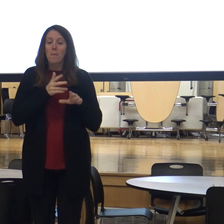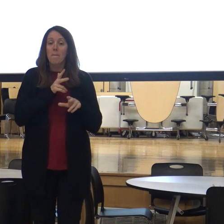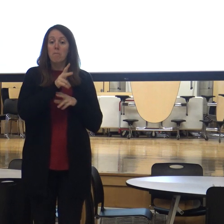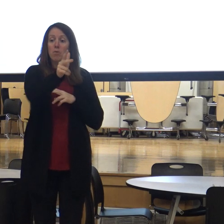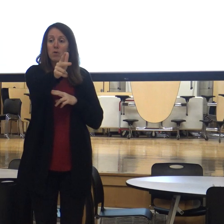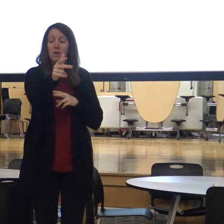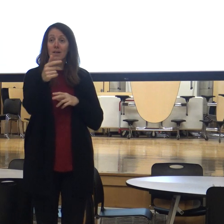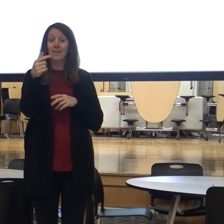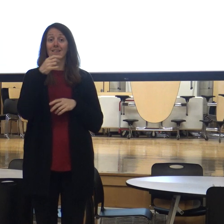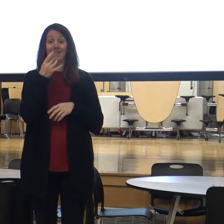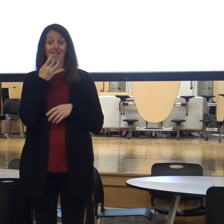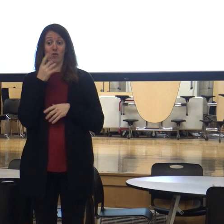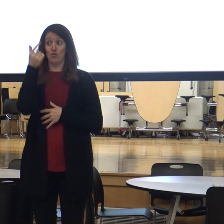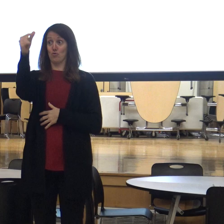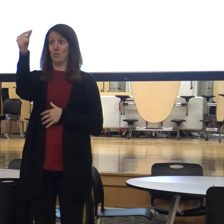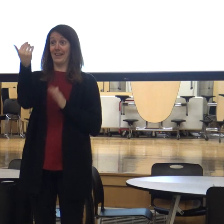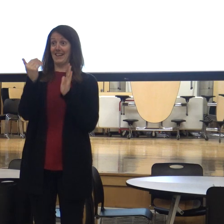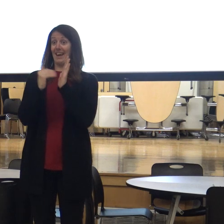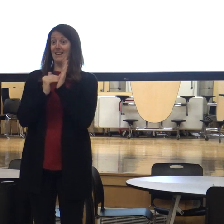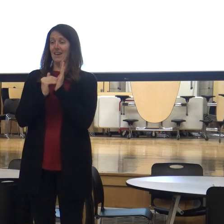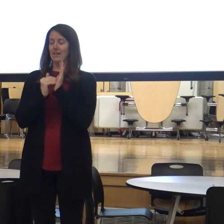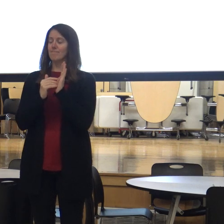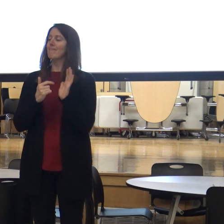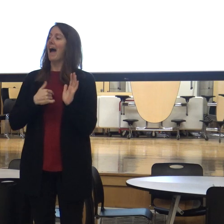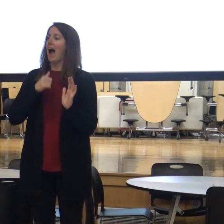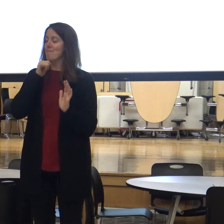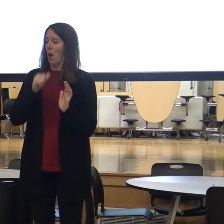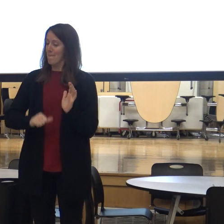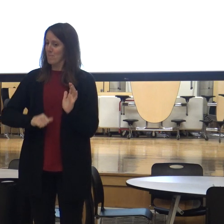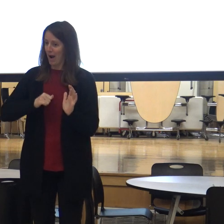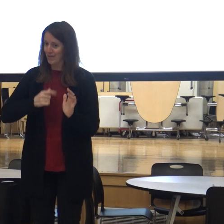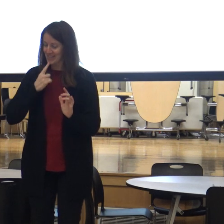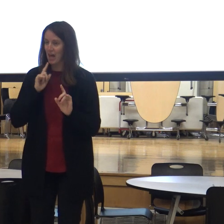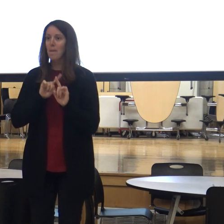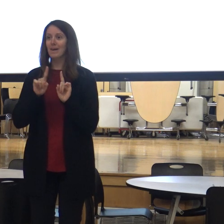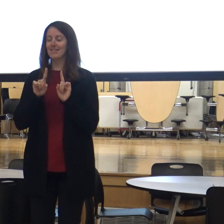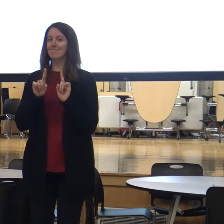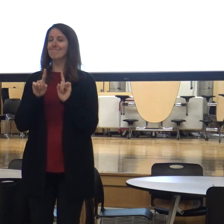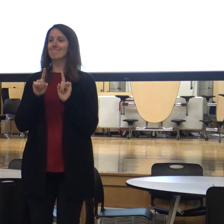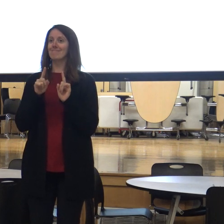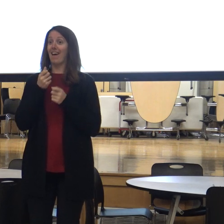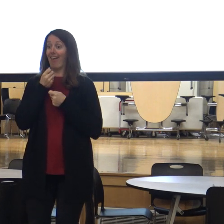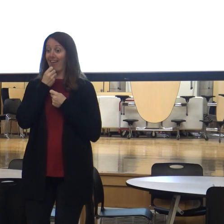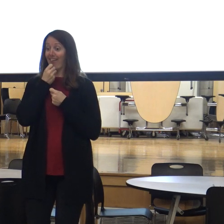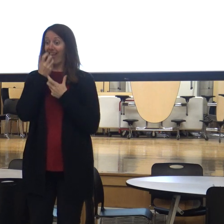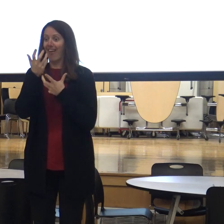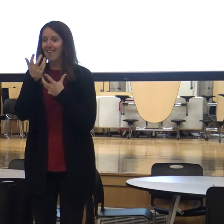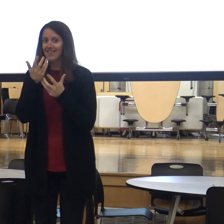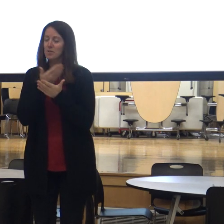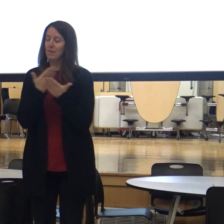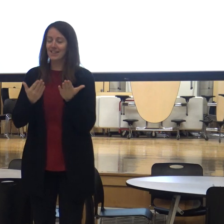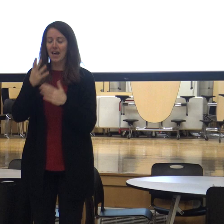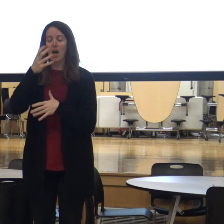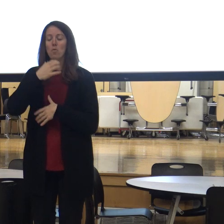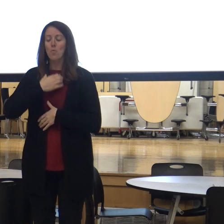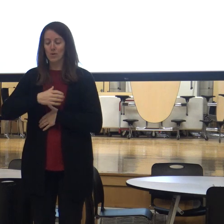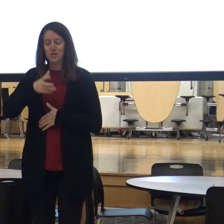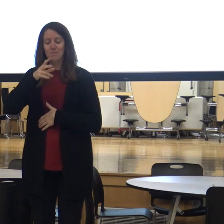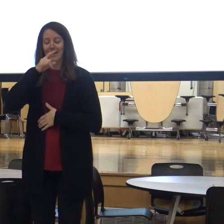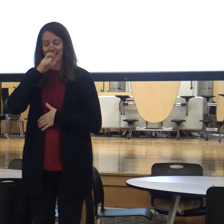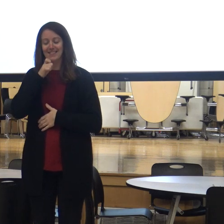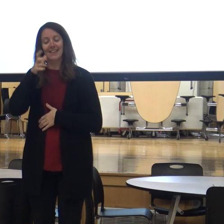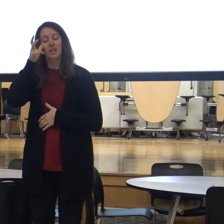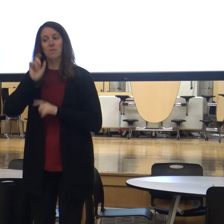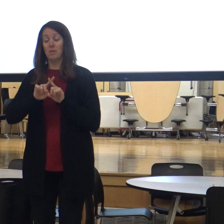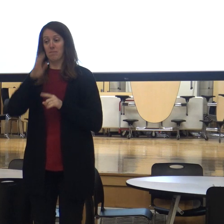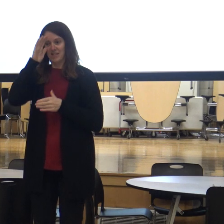and I'm not proud to say I probably let some words loose that I wish my kids would not hurt. But my